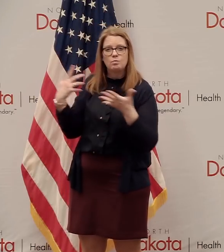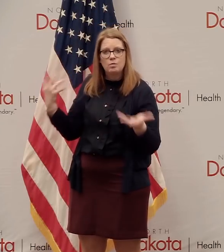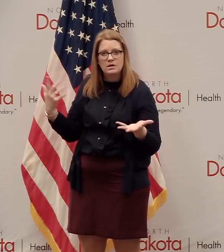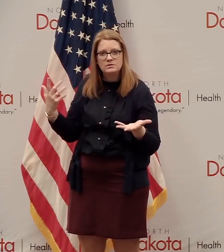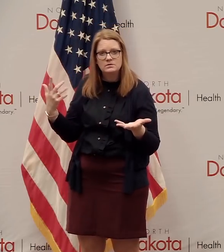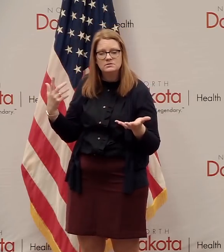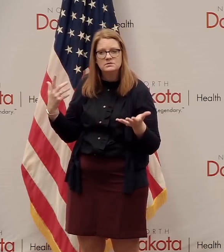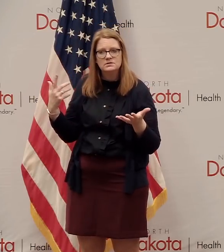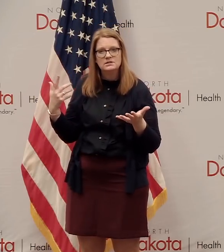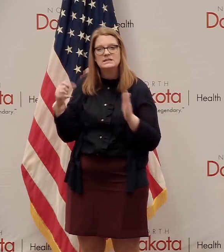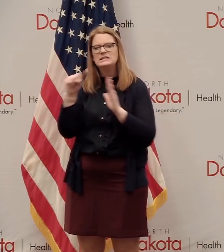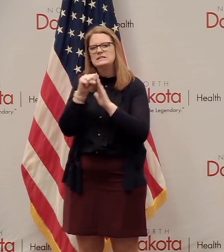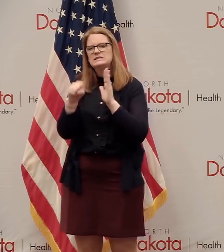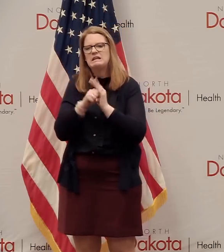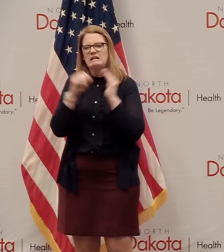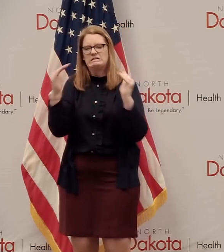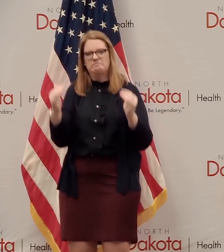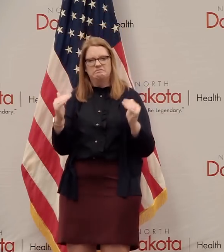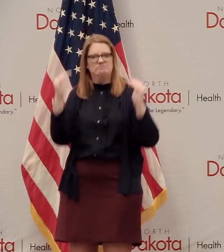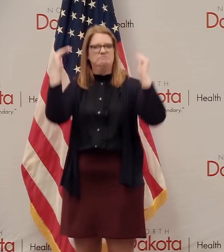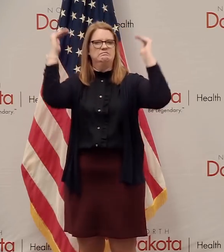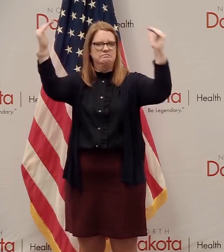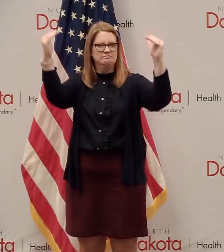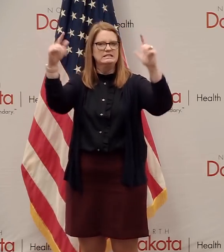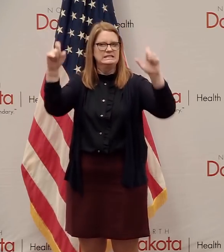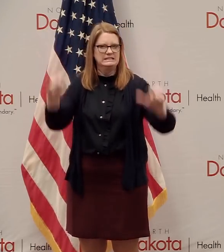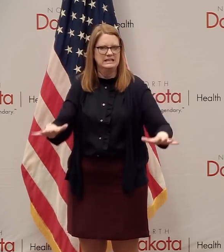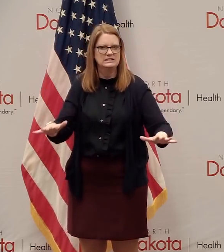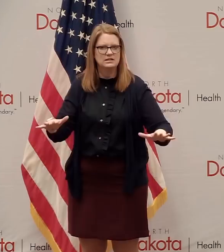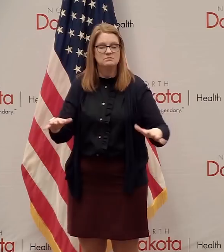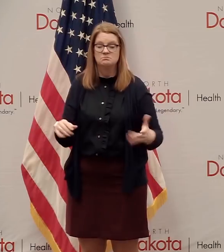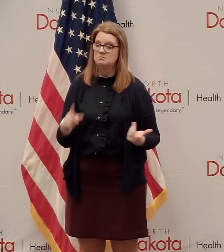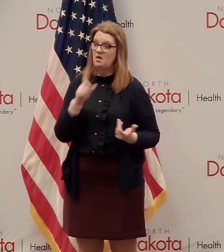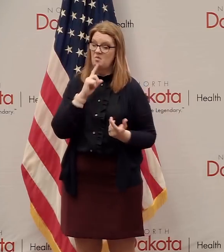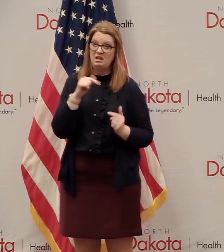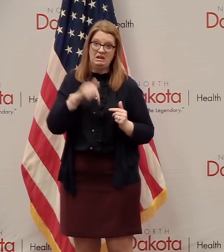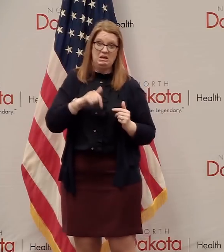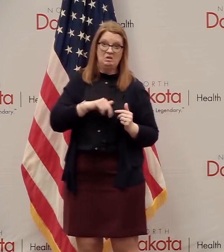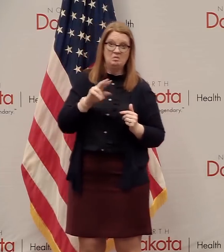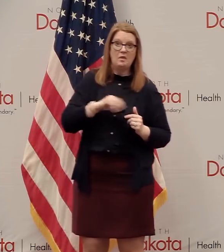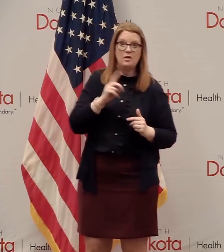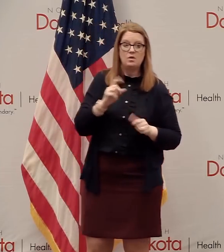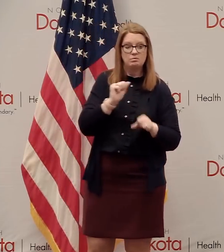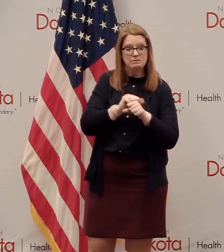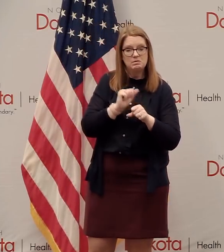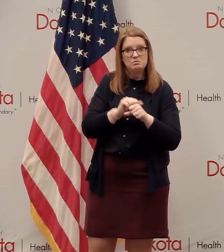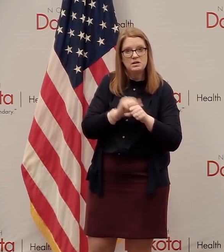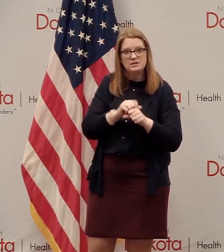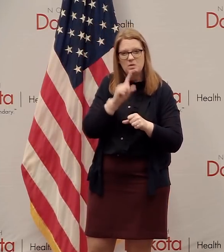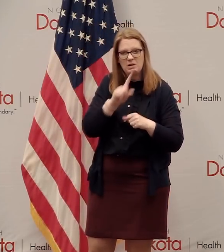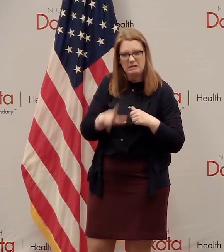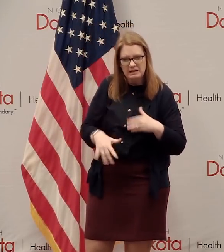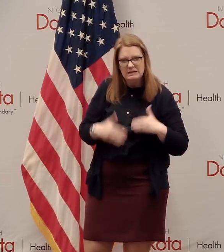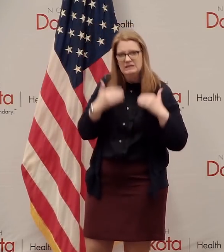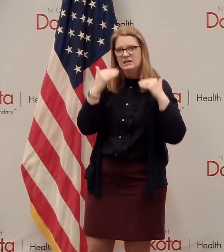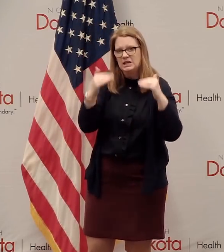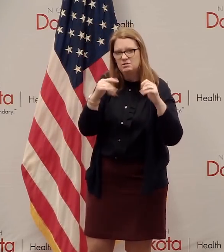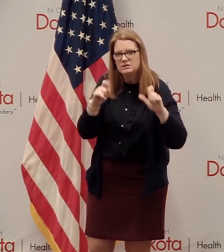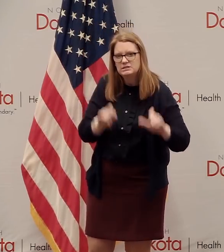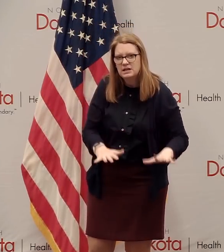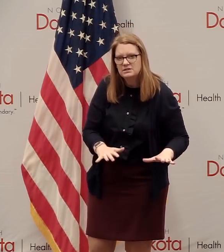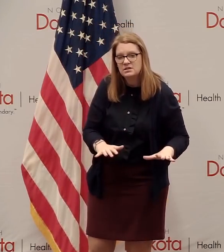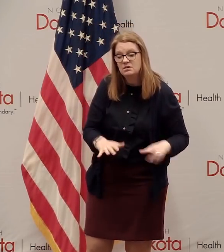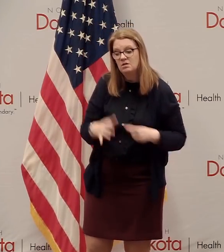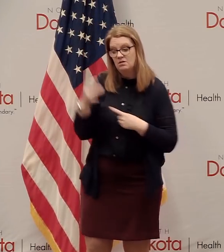states be ramping up their testing. So that was right in line with all the work that we've been doing here in North Dakota. But I think one thing is clear from